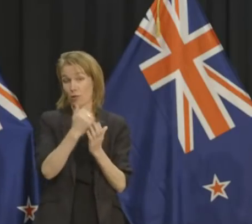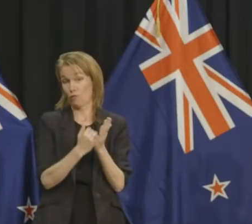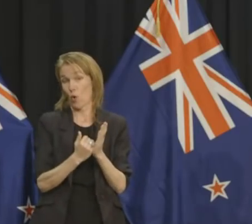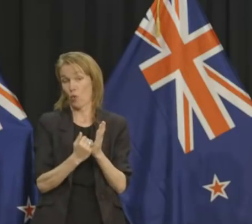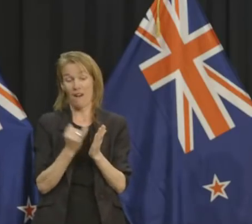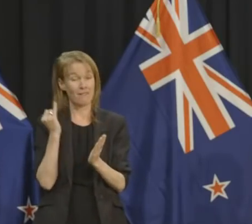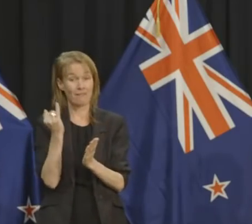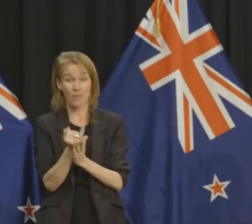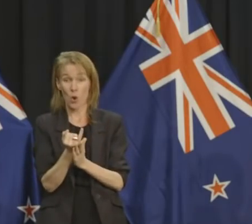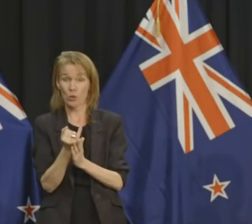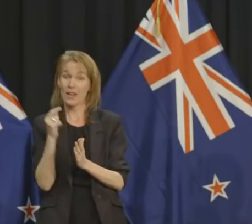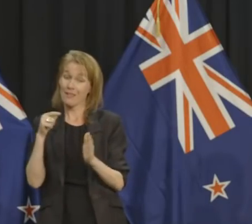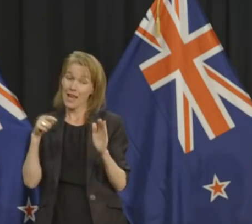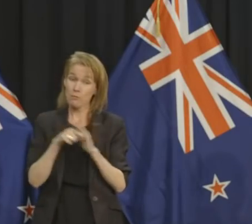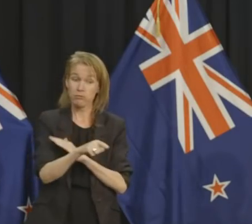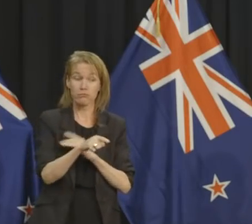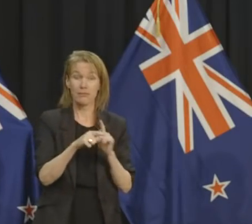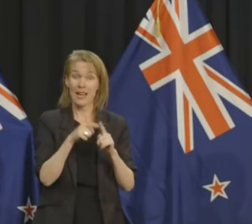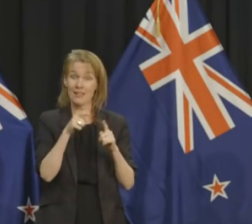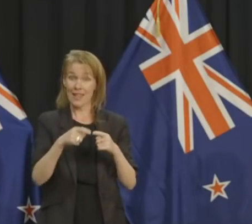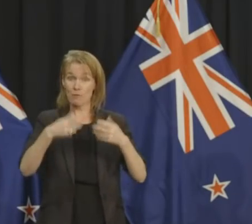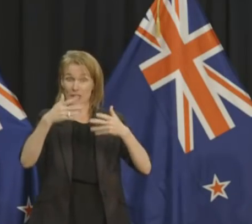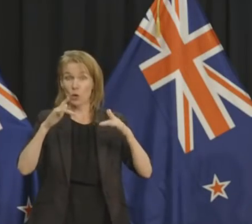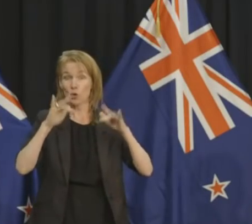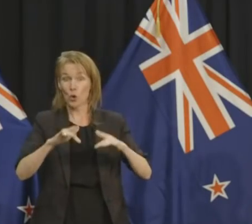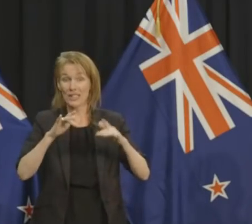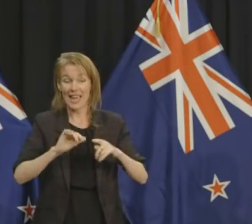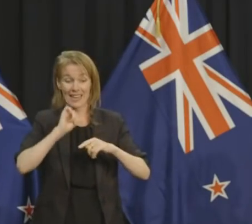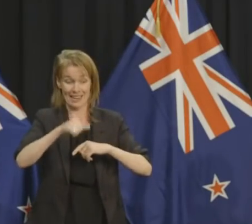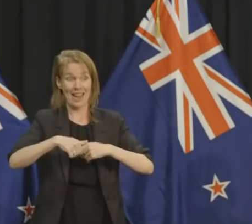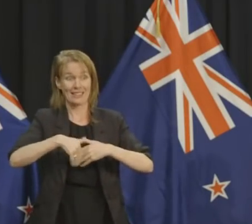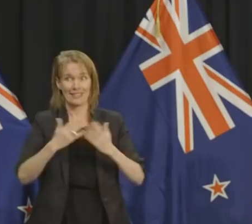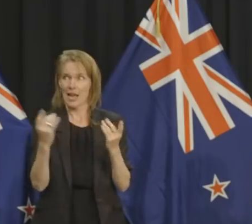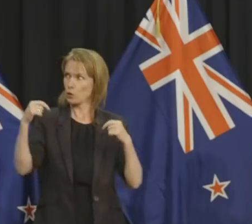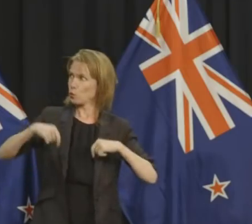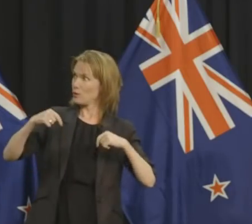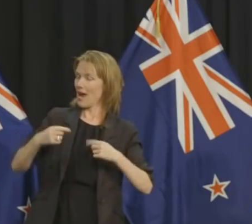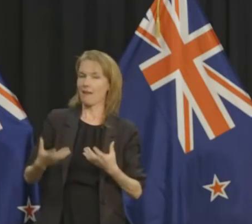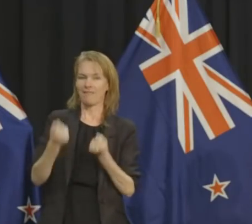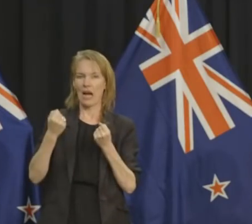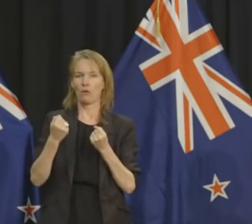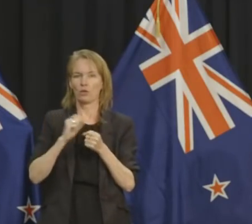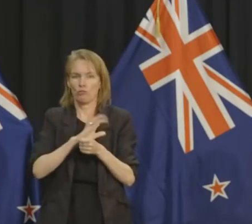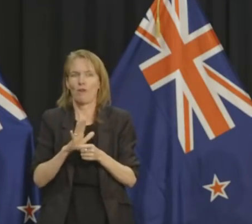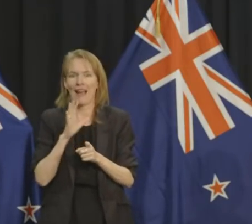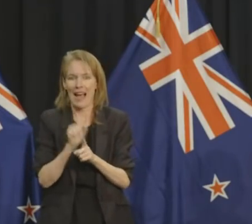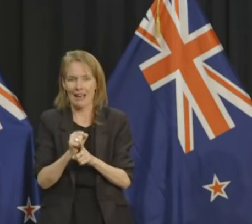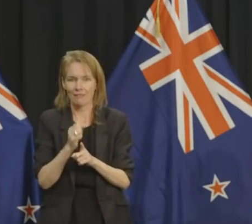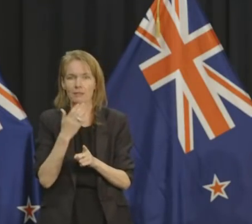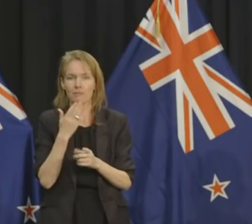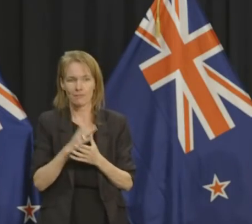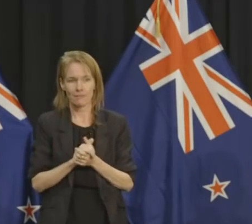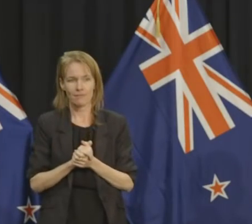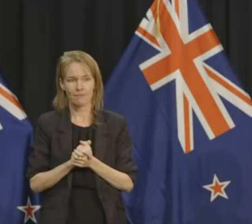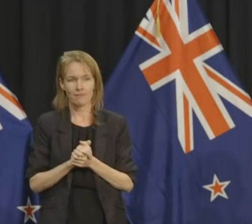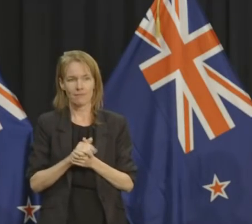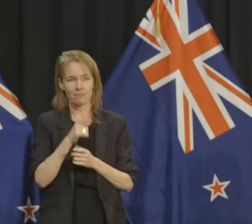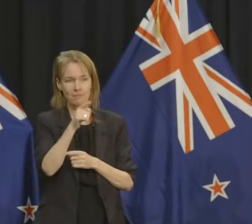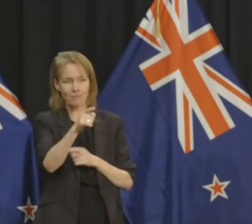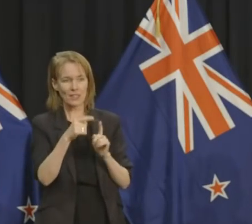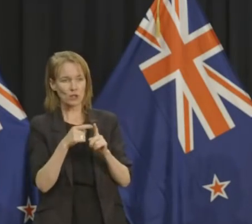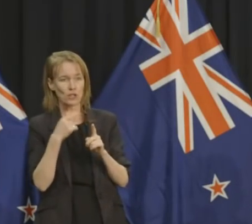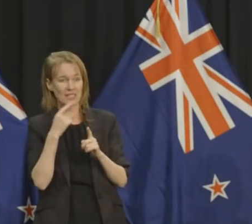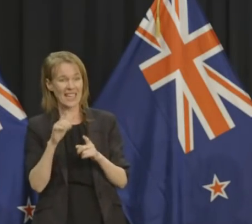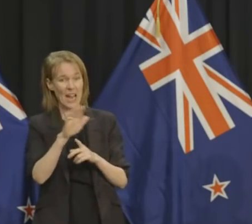was literally a case of waiting overnight for the result to come in, which it did this morning. When did around day 3 or around day 12?